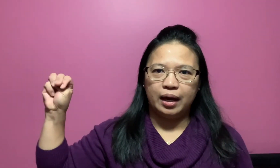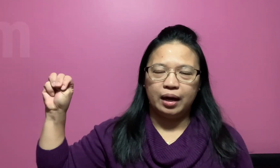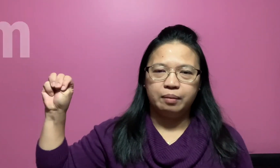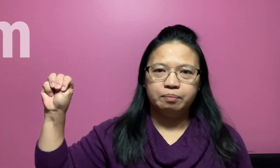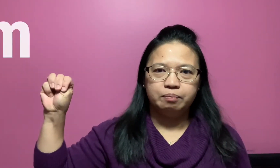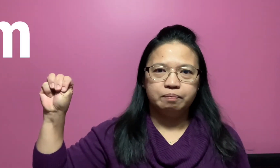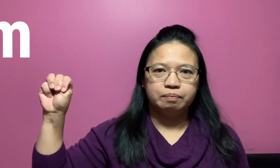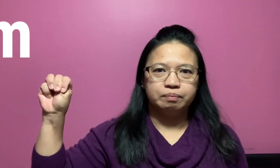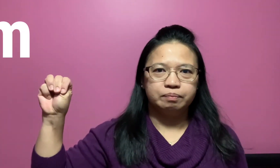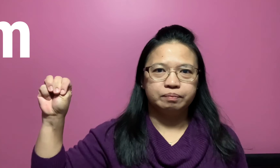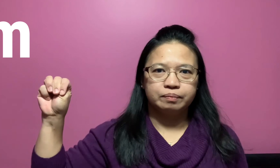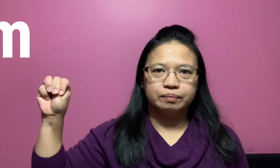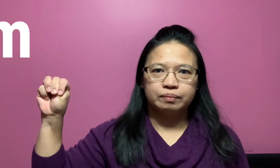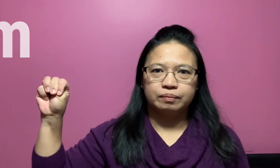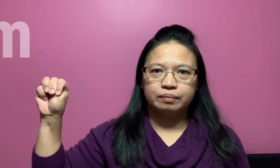M,